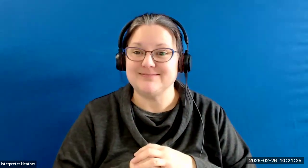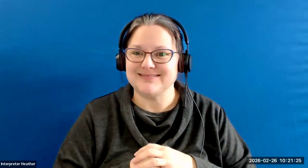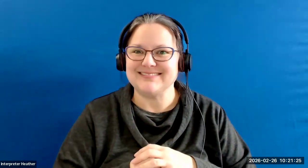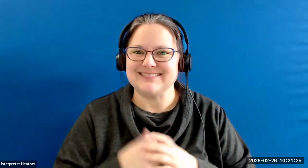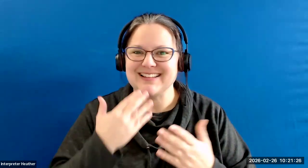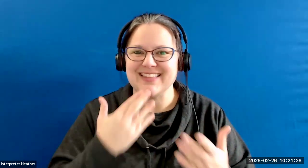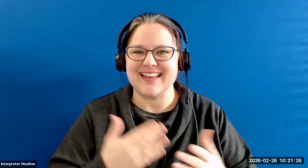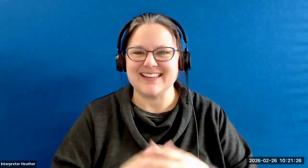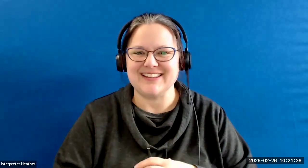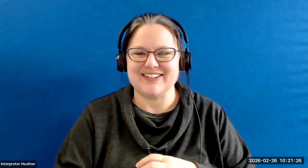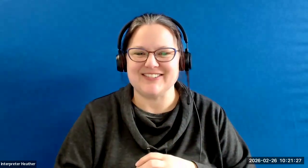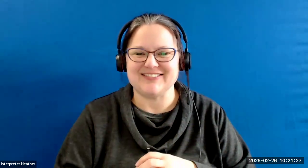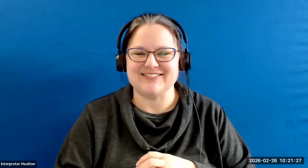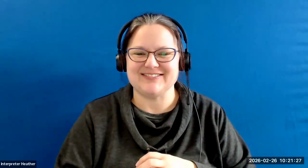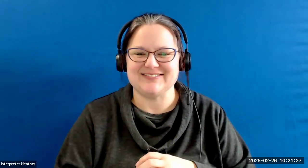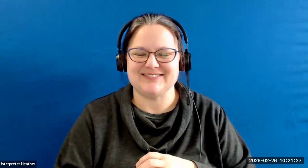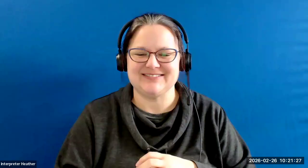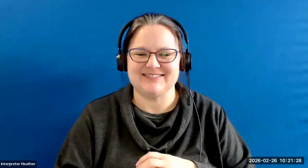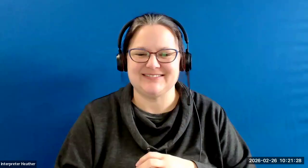Thanks, Win.